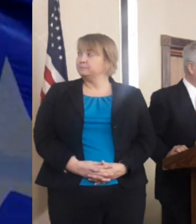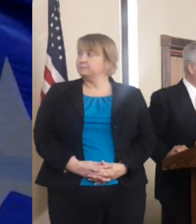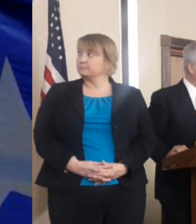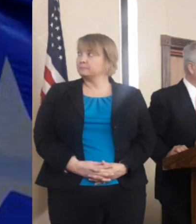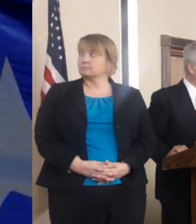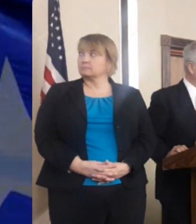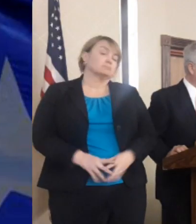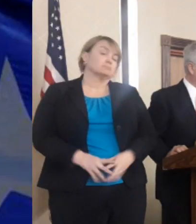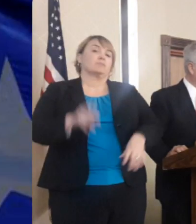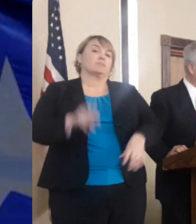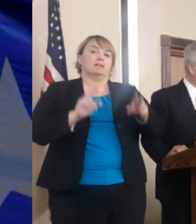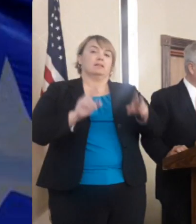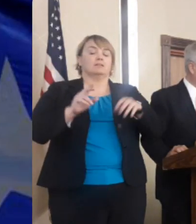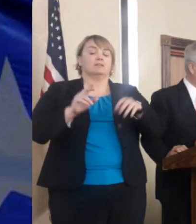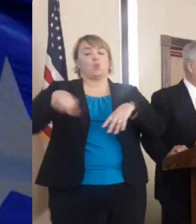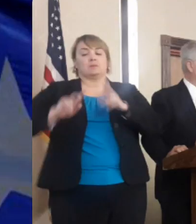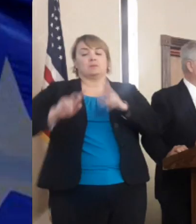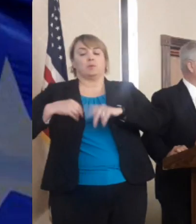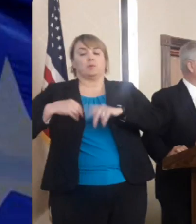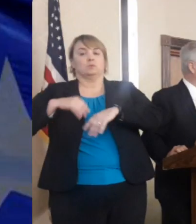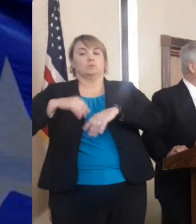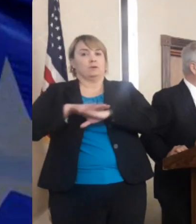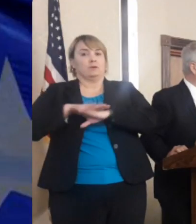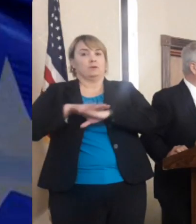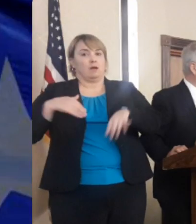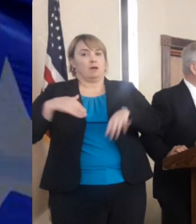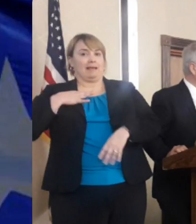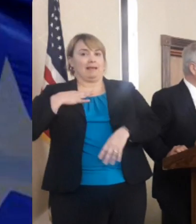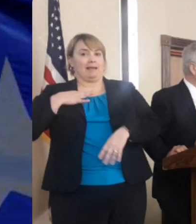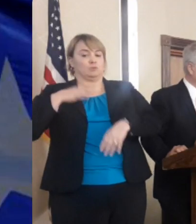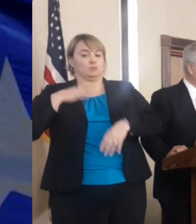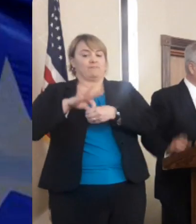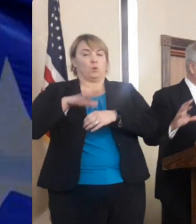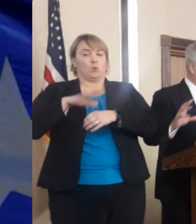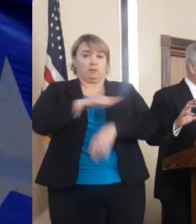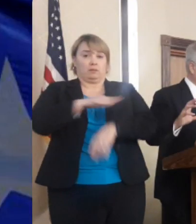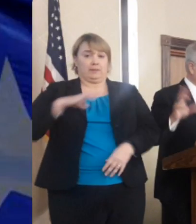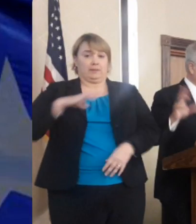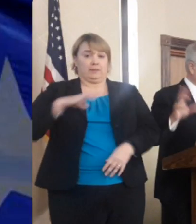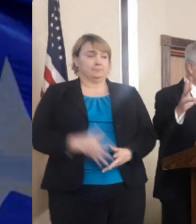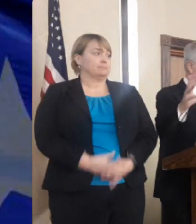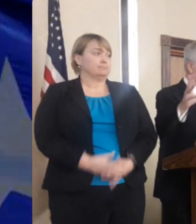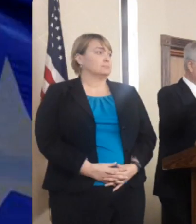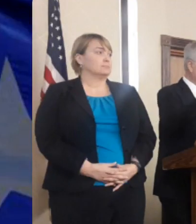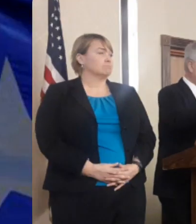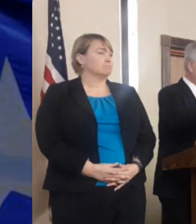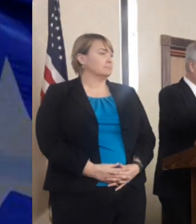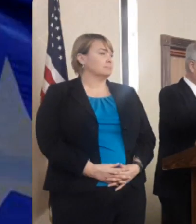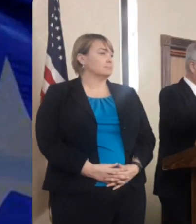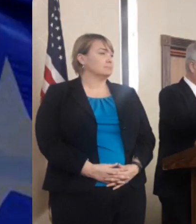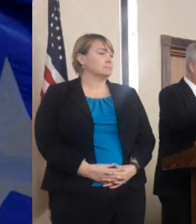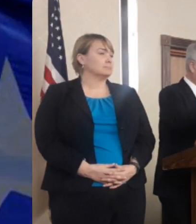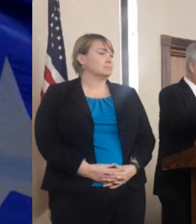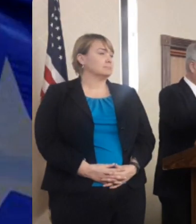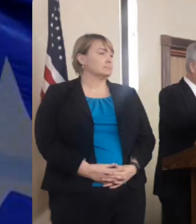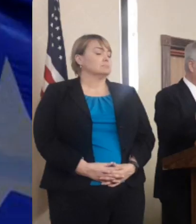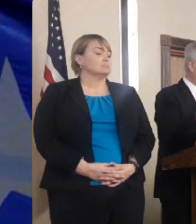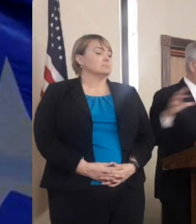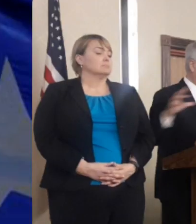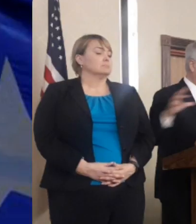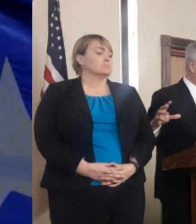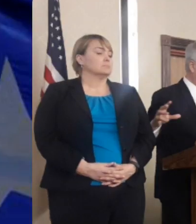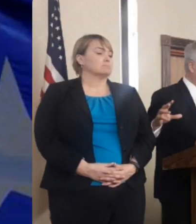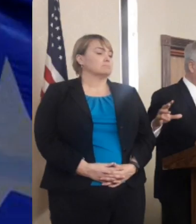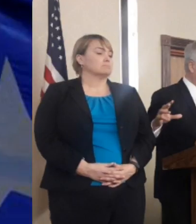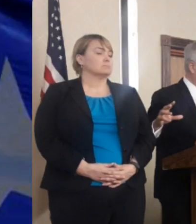eligible to vote on this committee. Yeah. So this is out of order. you just reduce some who's not eligible to vote, now you're going to be